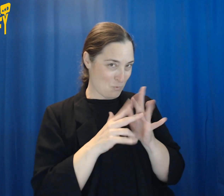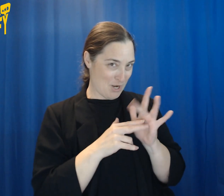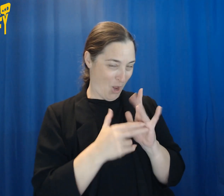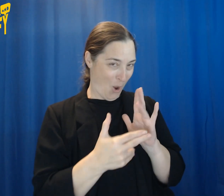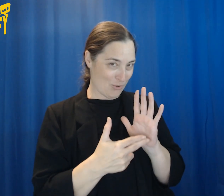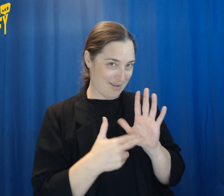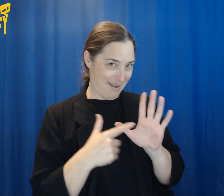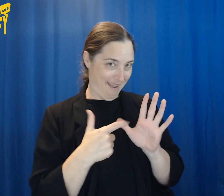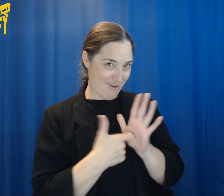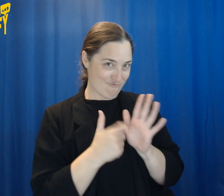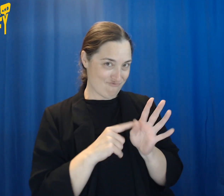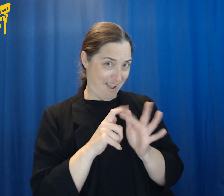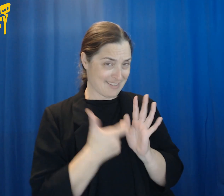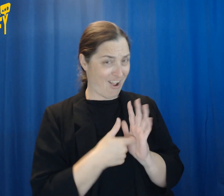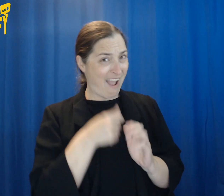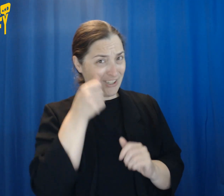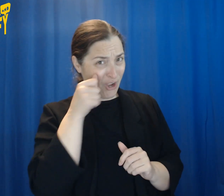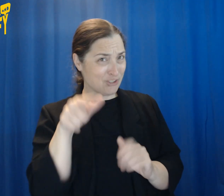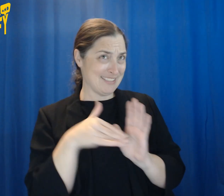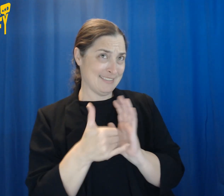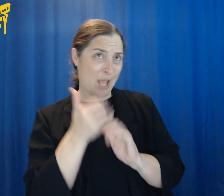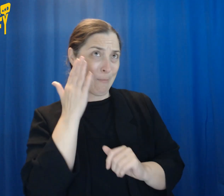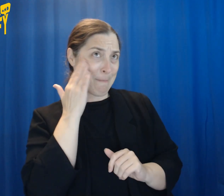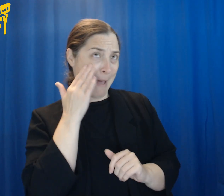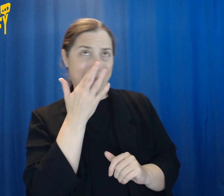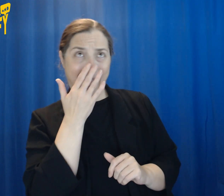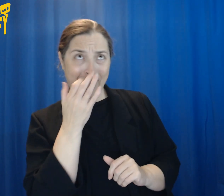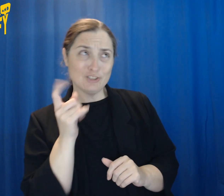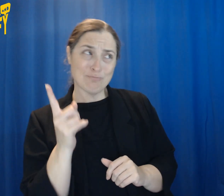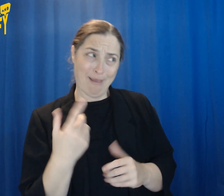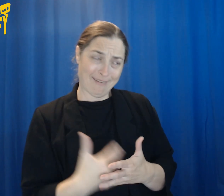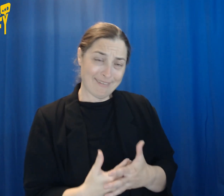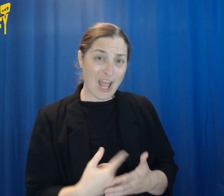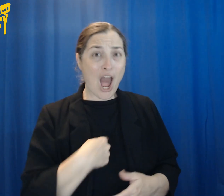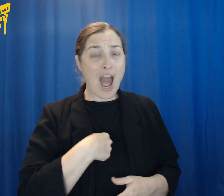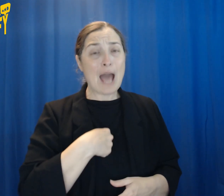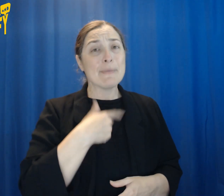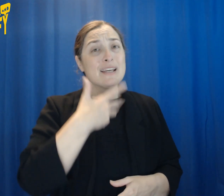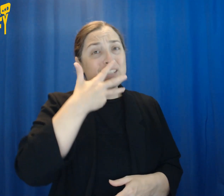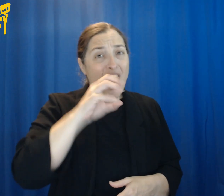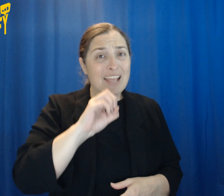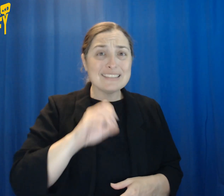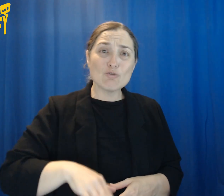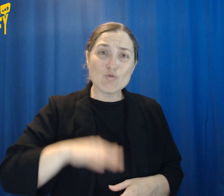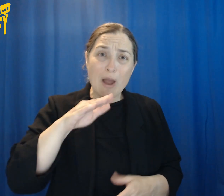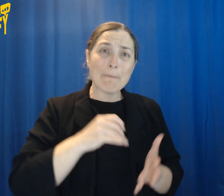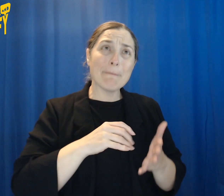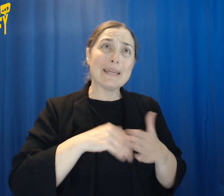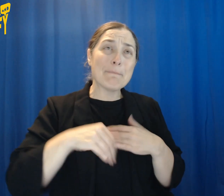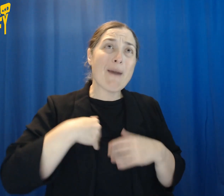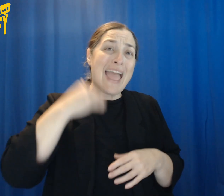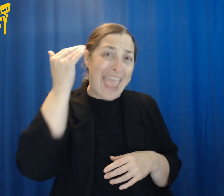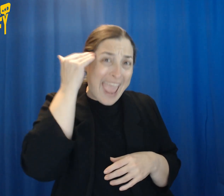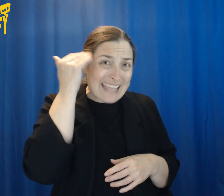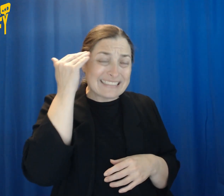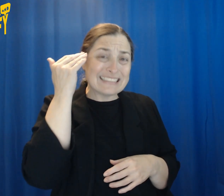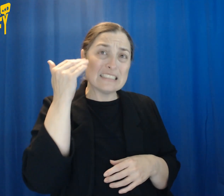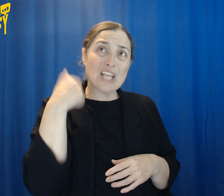me, even though she's doing mums now. But like, Nick, I'm a 90s kid. So in my head, I just see like Winona Ryder